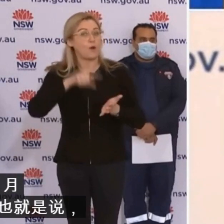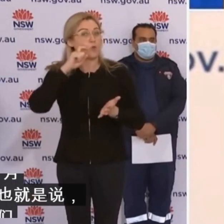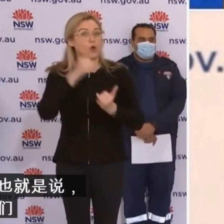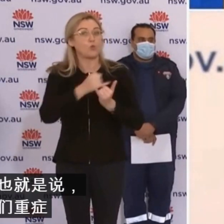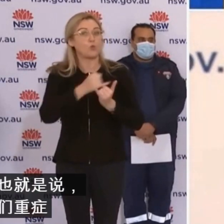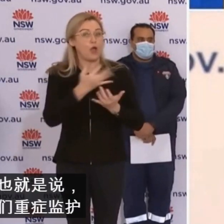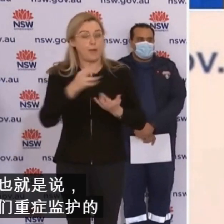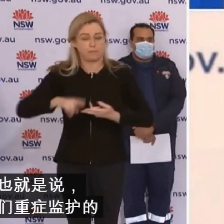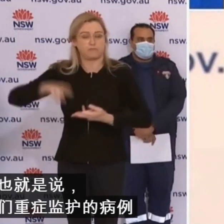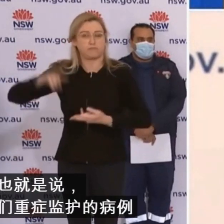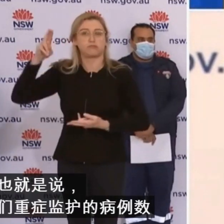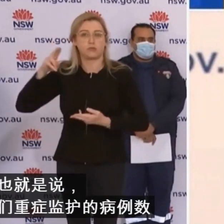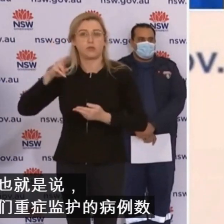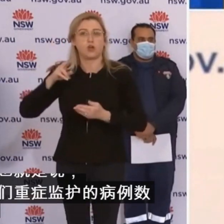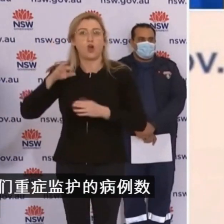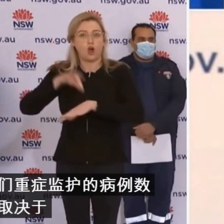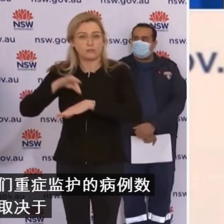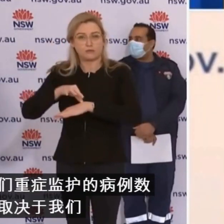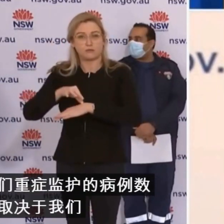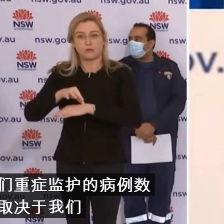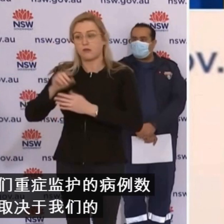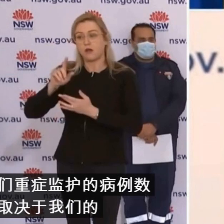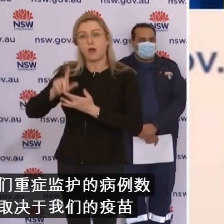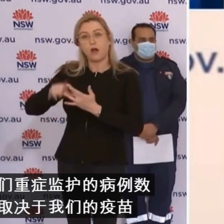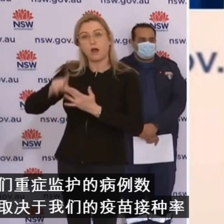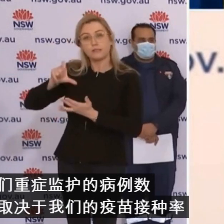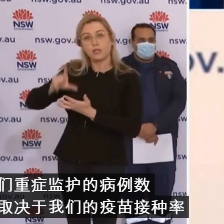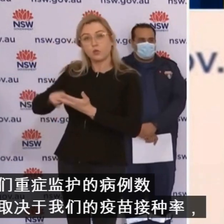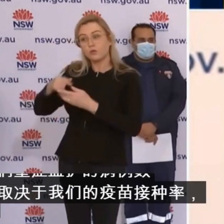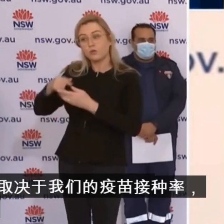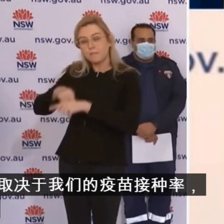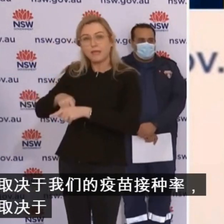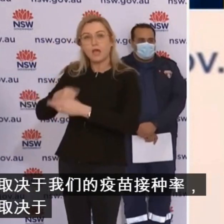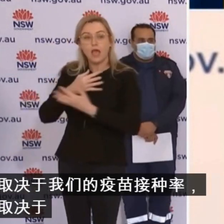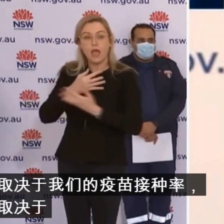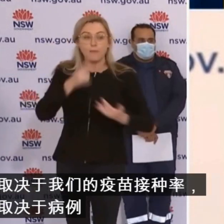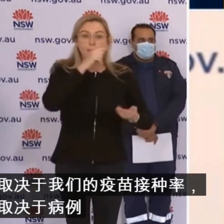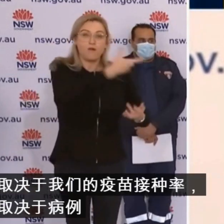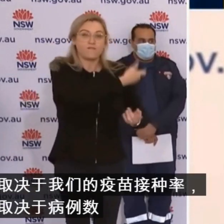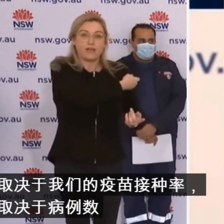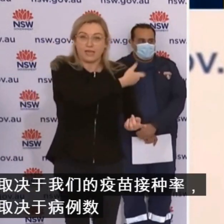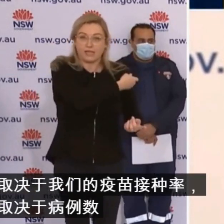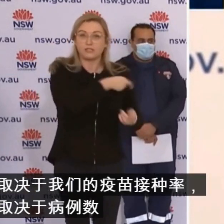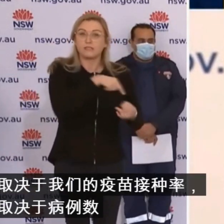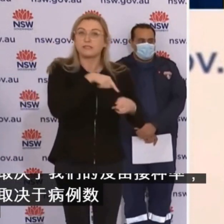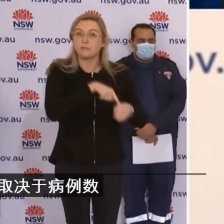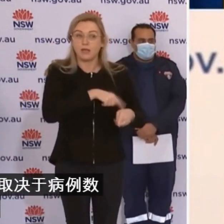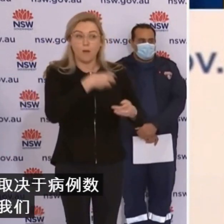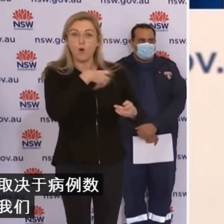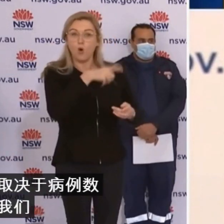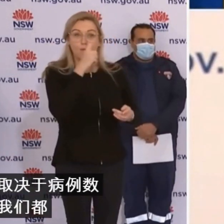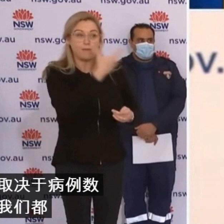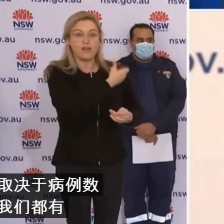the number of cases we have in intensive care then will depend on our vaccination rate, and will also depend on the number of cases. And